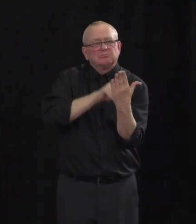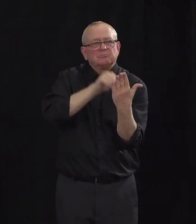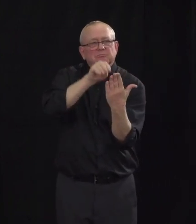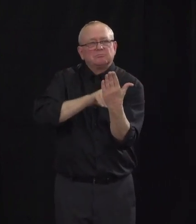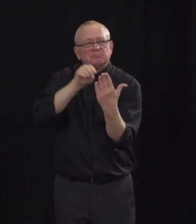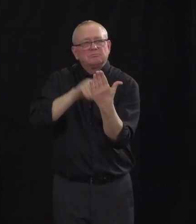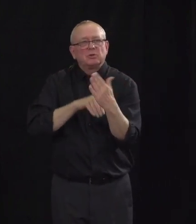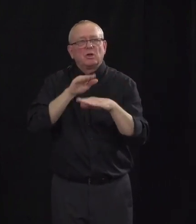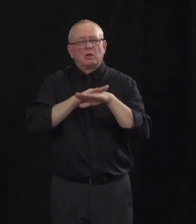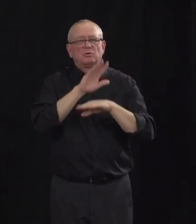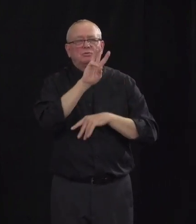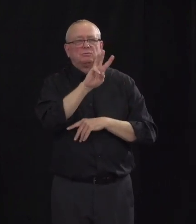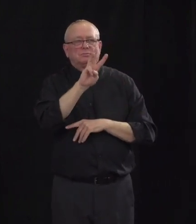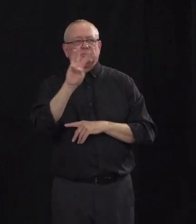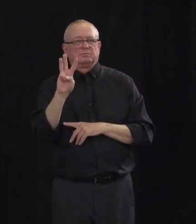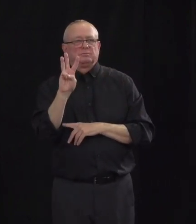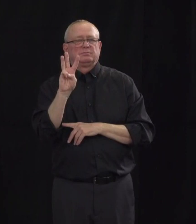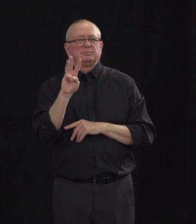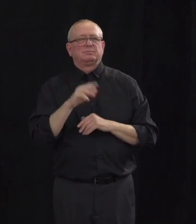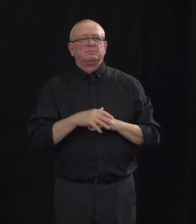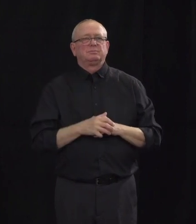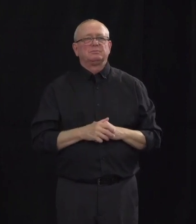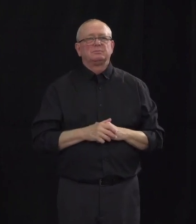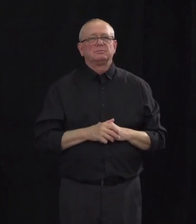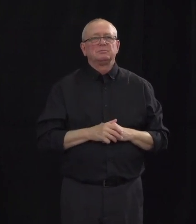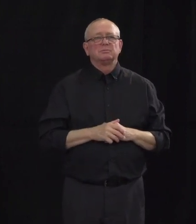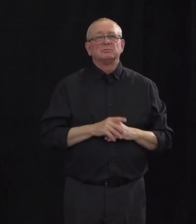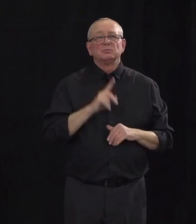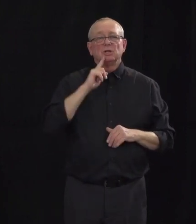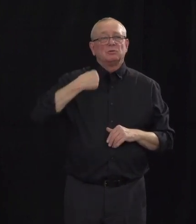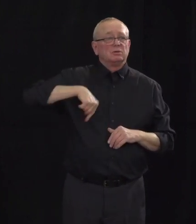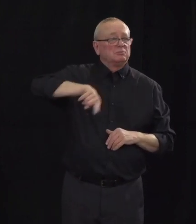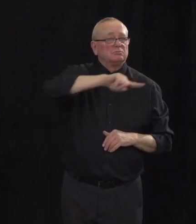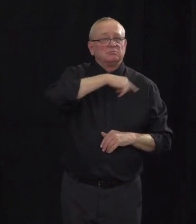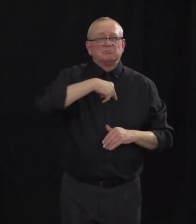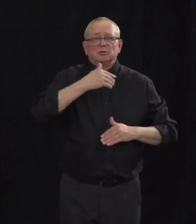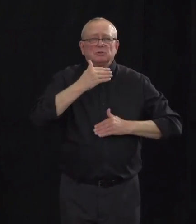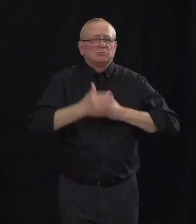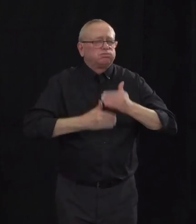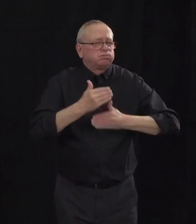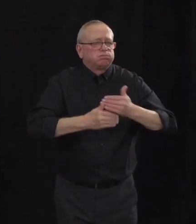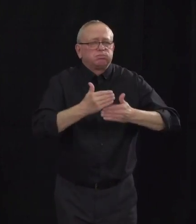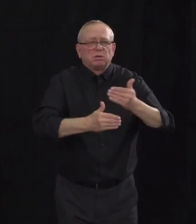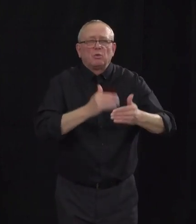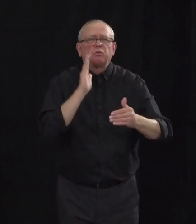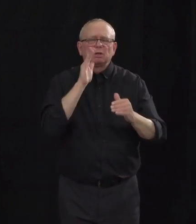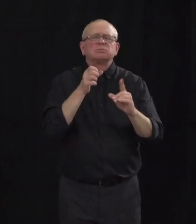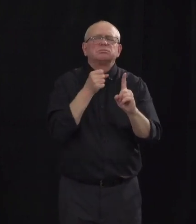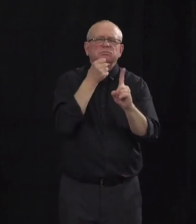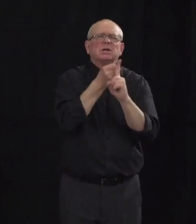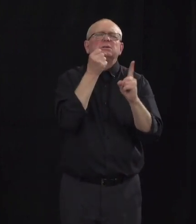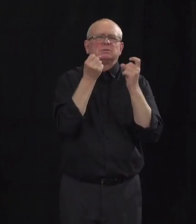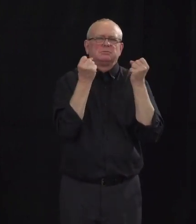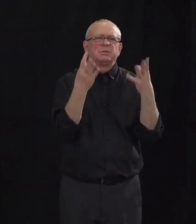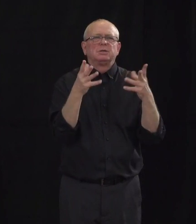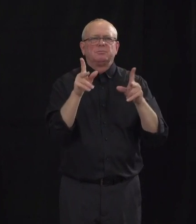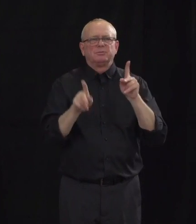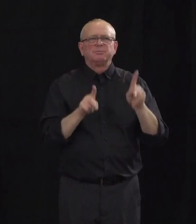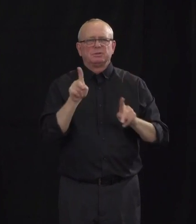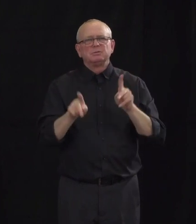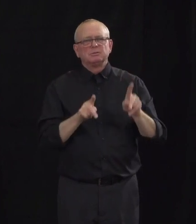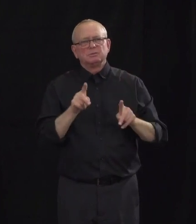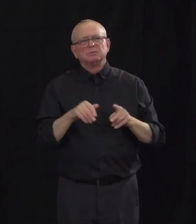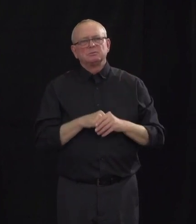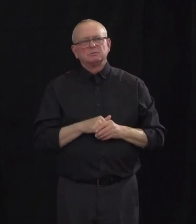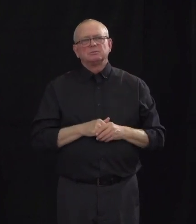I know they will impact the lives of many people. These restrictions were chosen after detailed analysis of spread within our